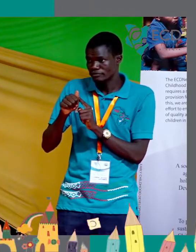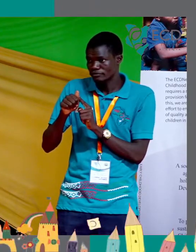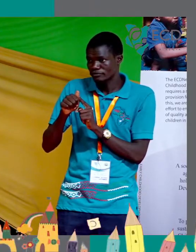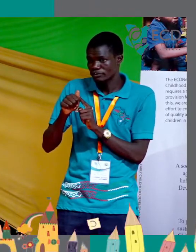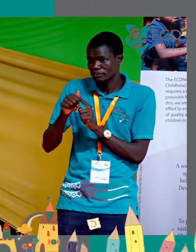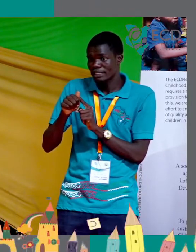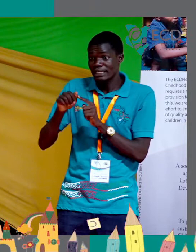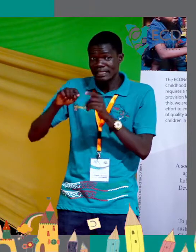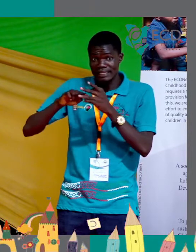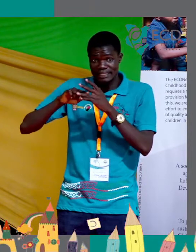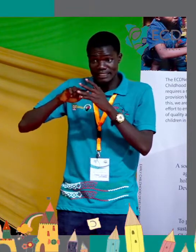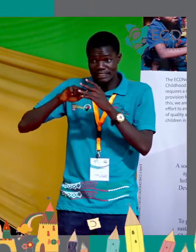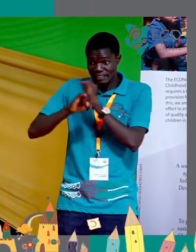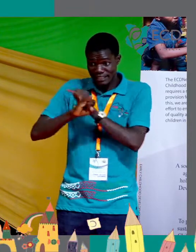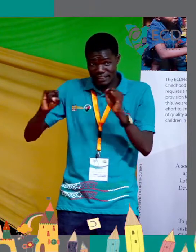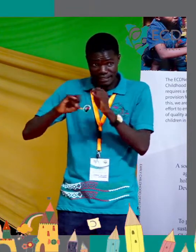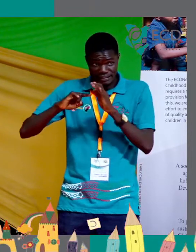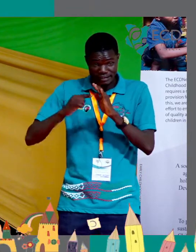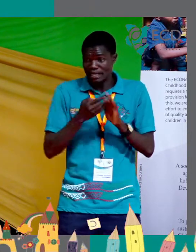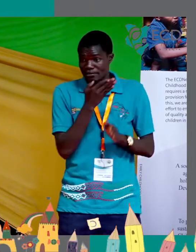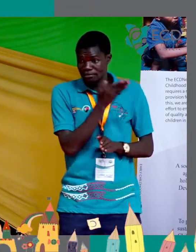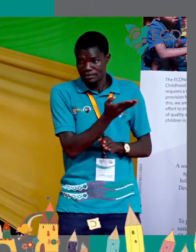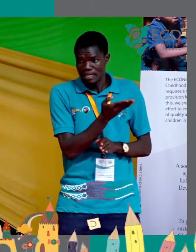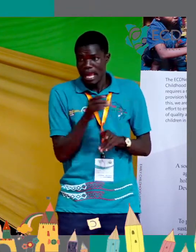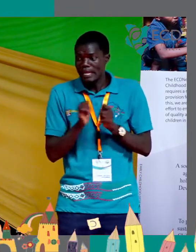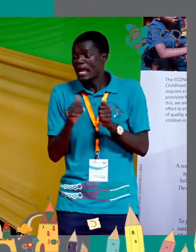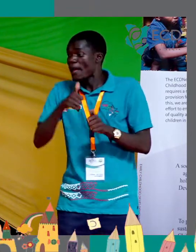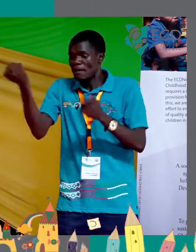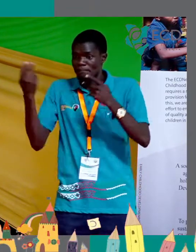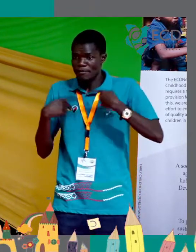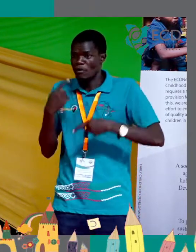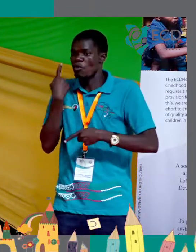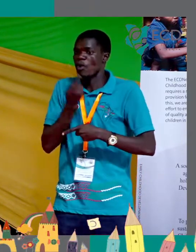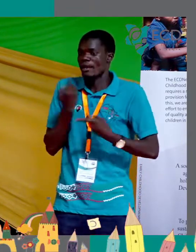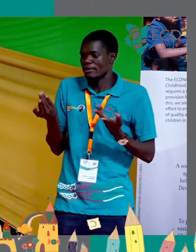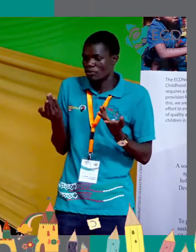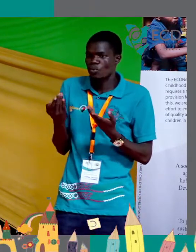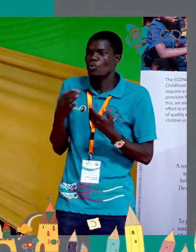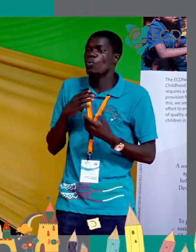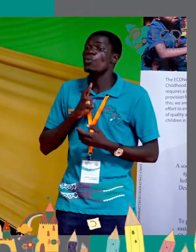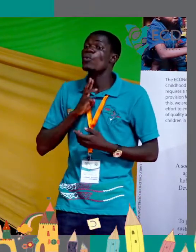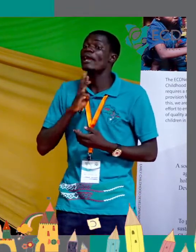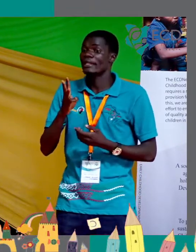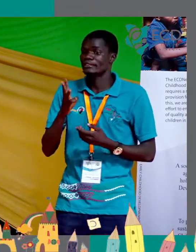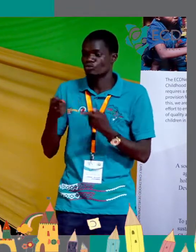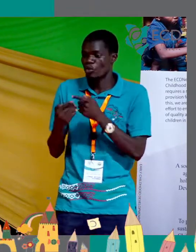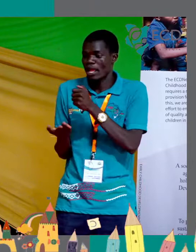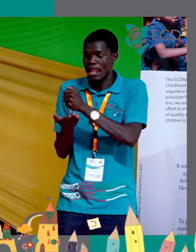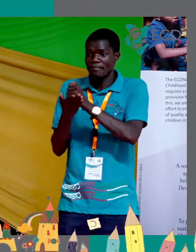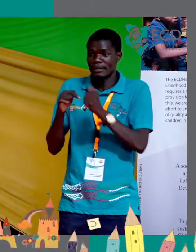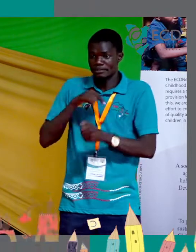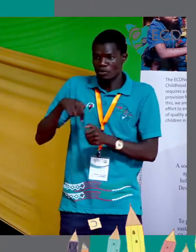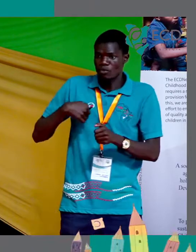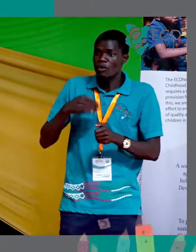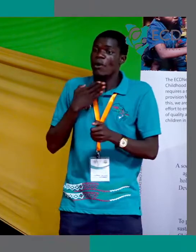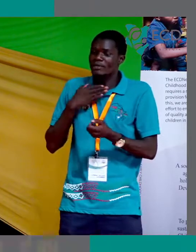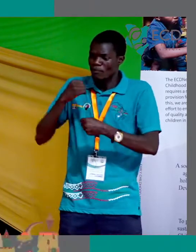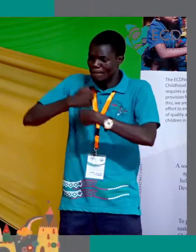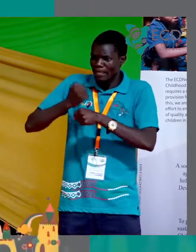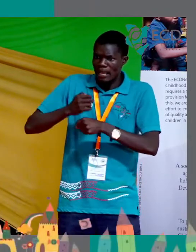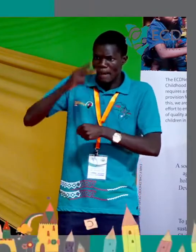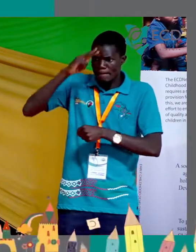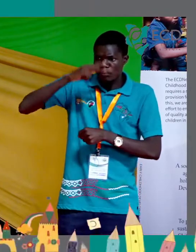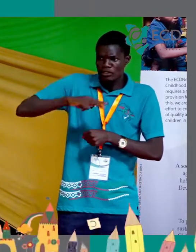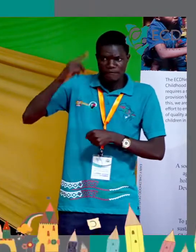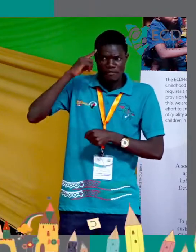Clean Start, and other partners like Faraja and others, we are now in the process of doing a policy for the children. Thank